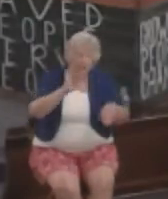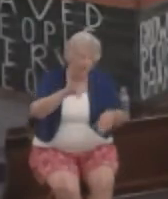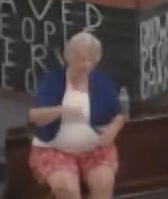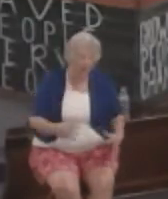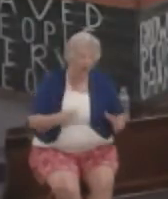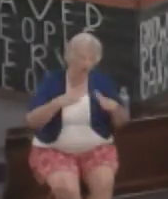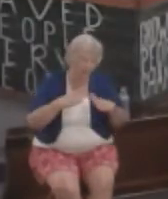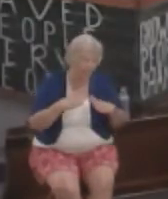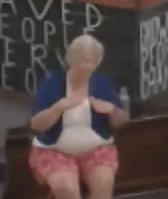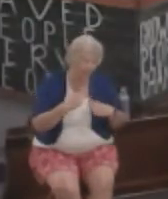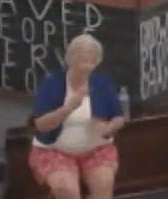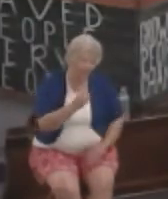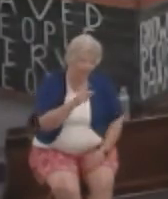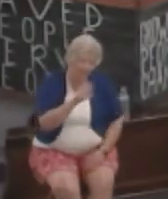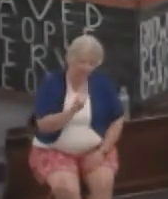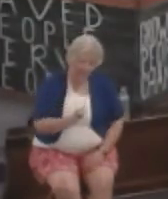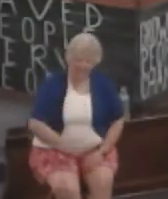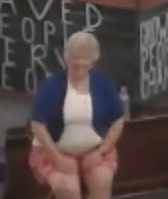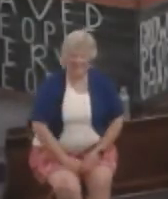we get to celebrate.